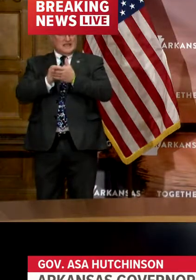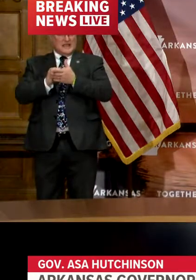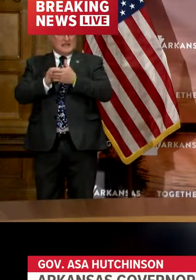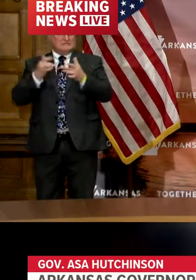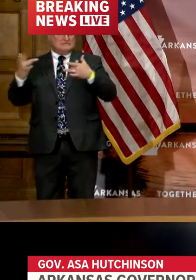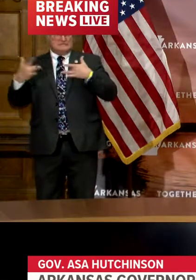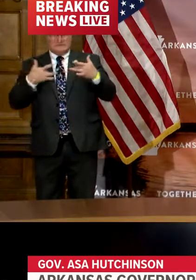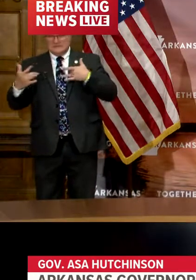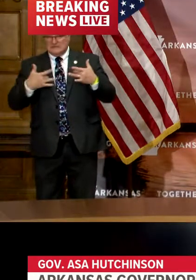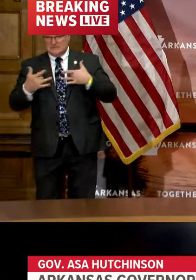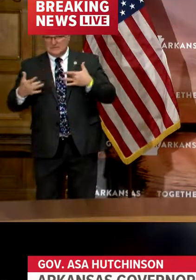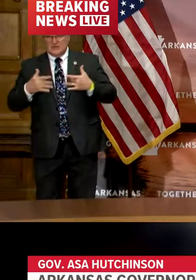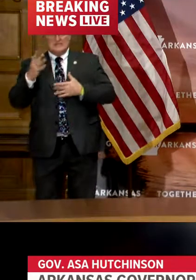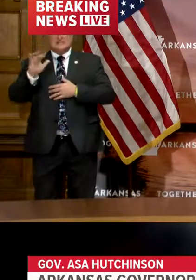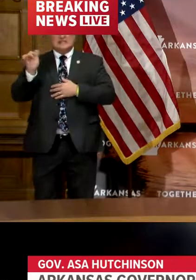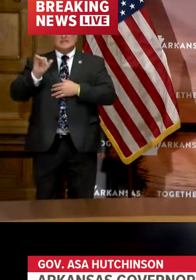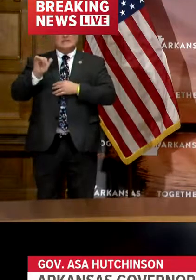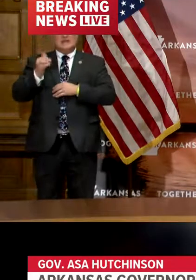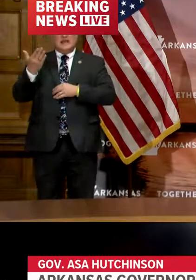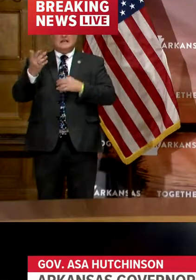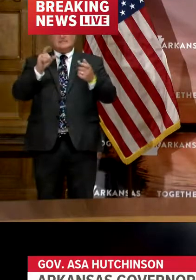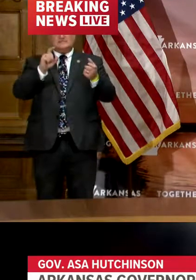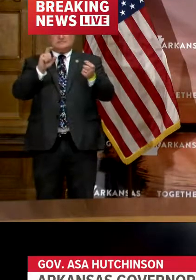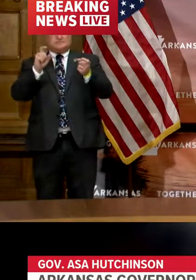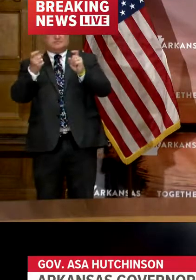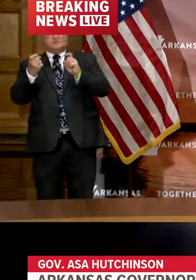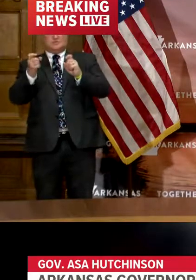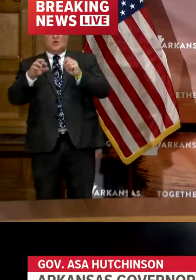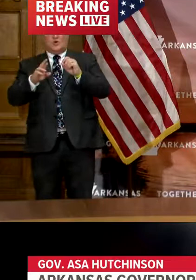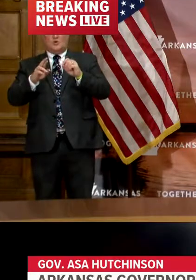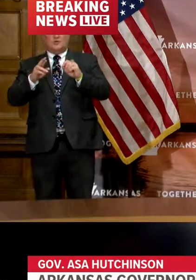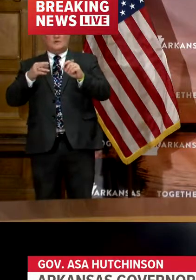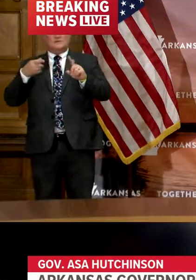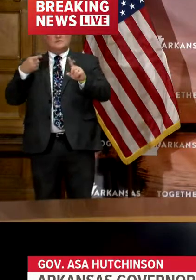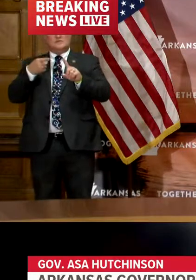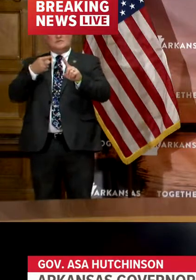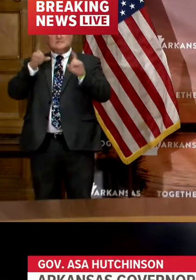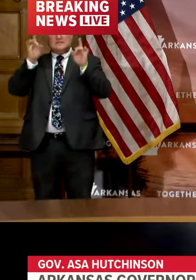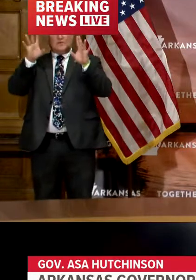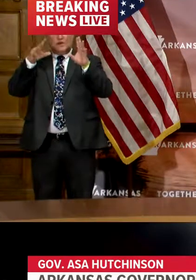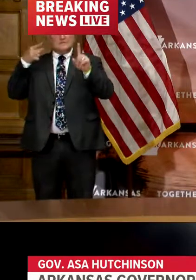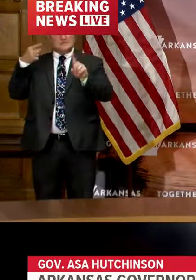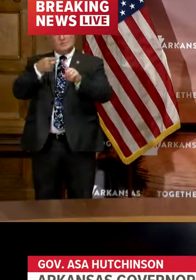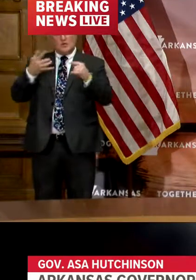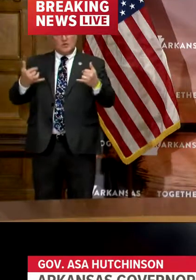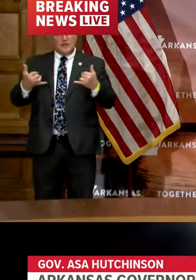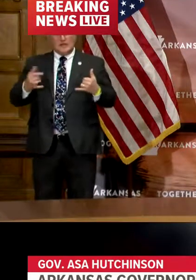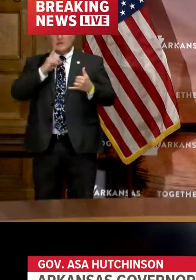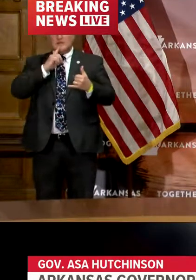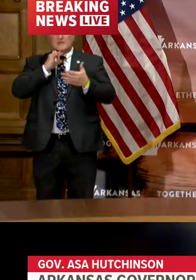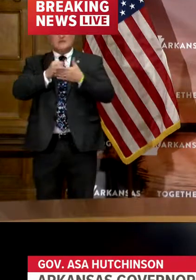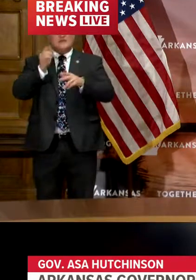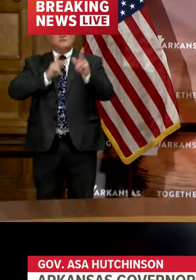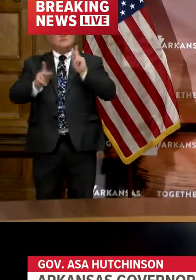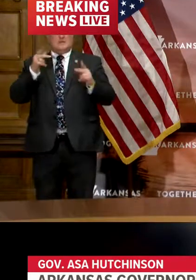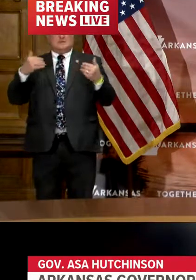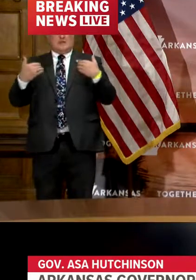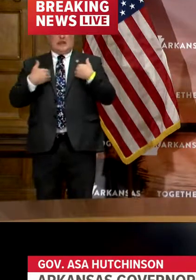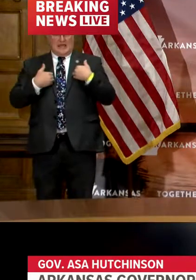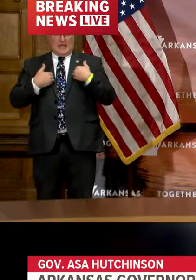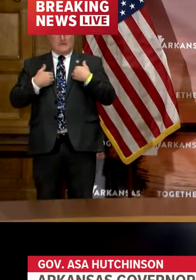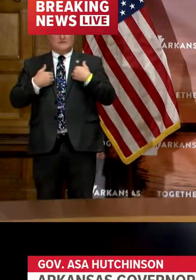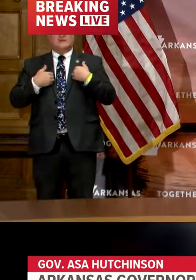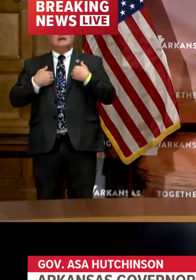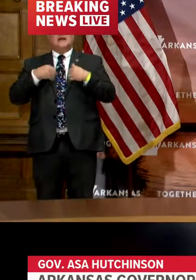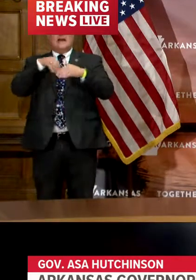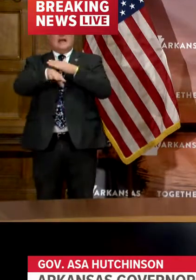we, it seems like things have shifted, or are we reaching kind of a crisis point in terms of making sure that everyone has prompt access